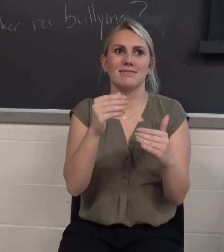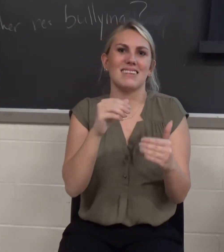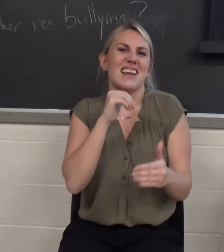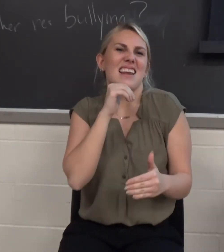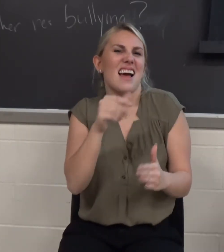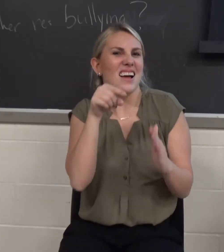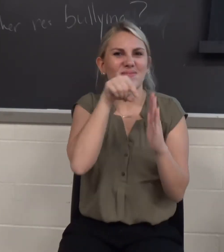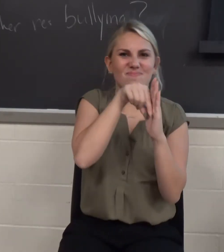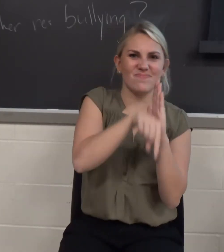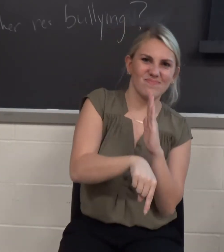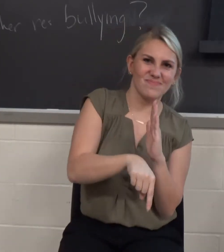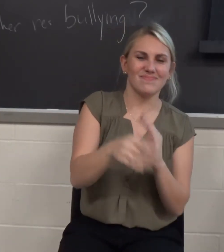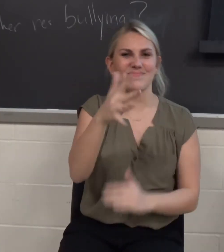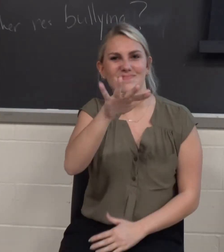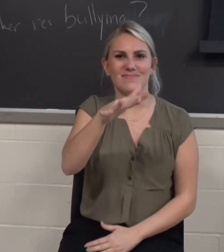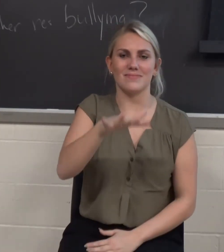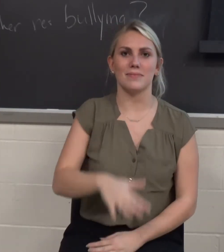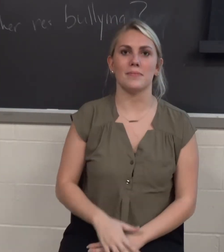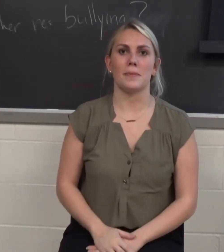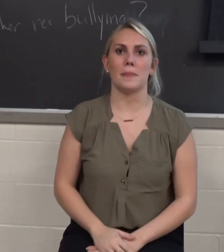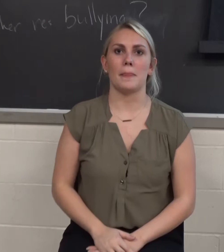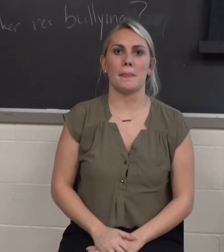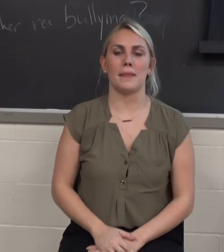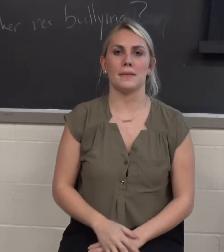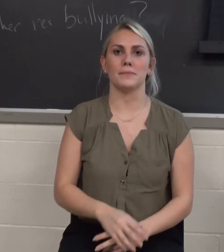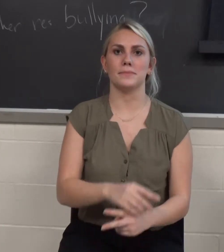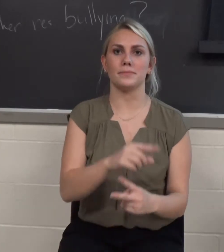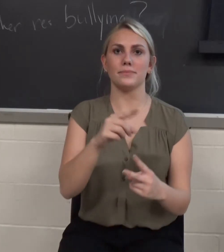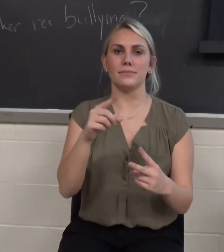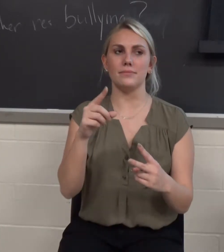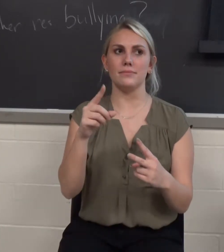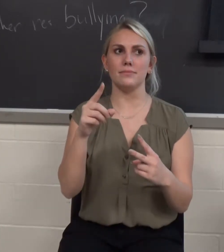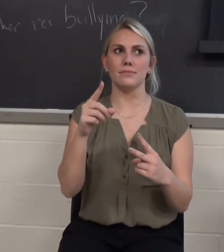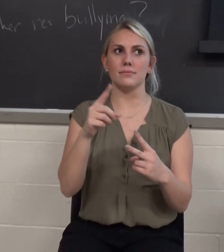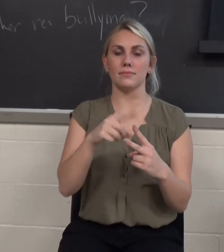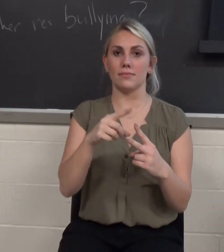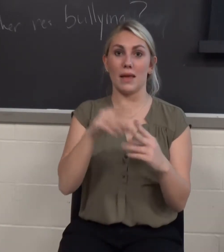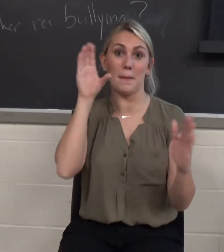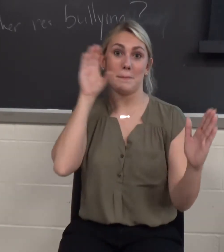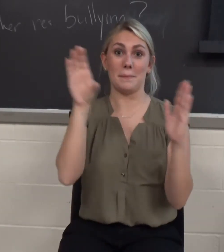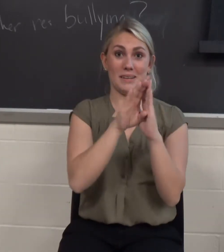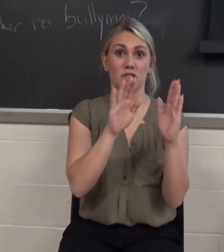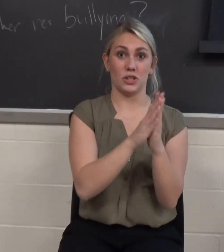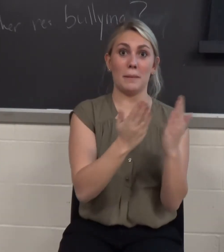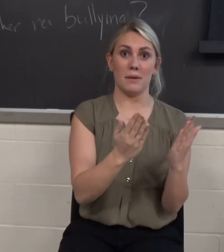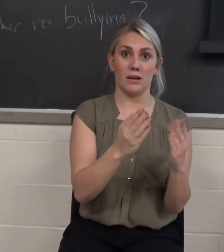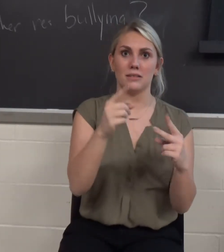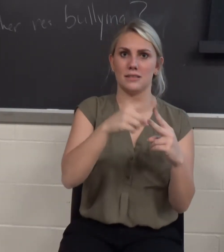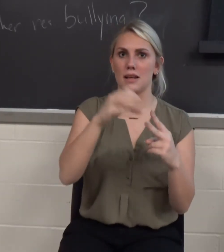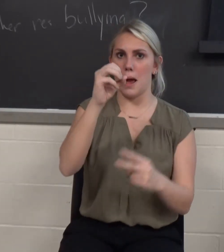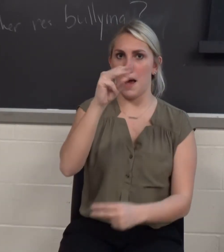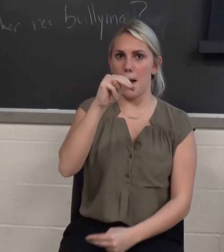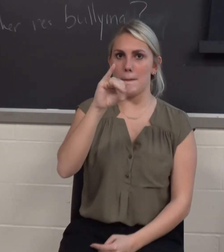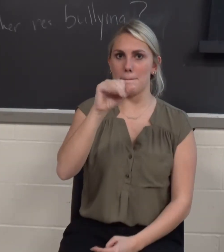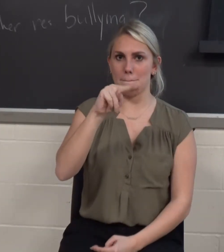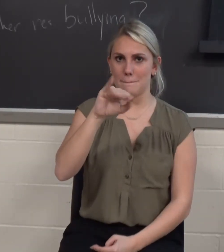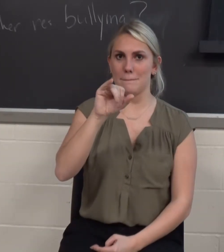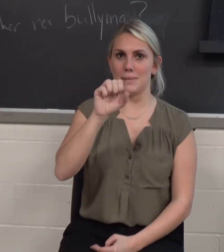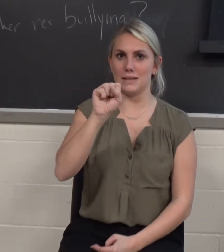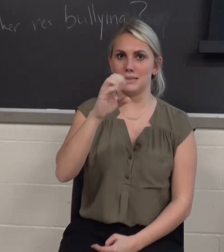what we get from picture books. It's like a news report. You get the who, what, when, where, why, how, that's it. There's no real thought behind it. But